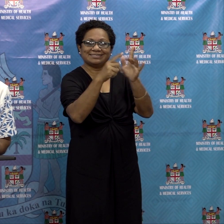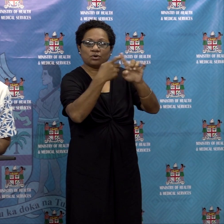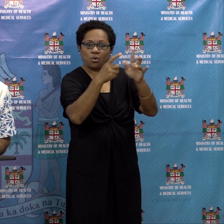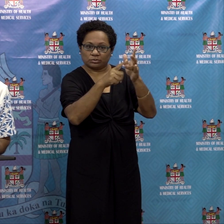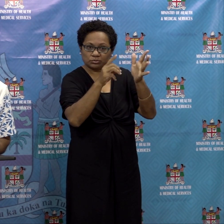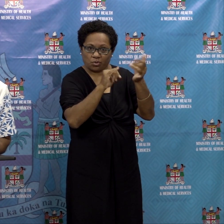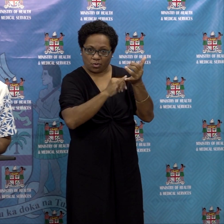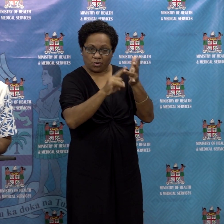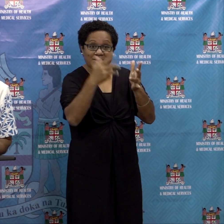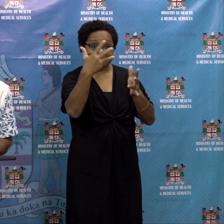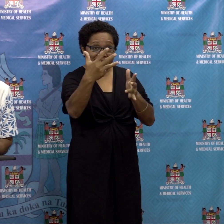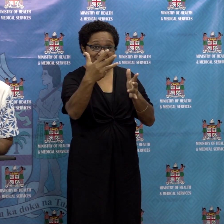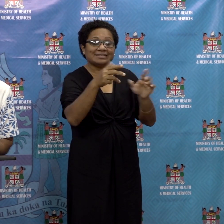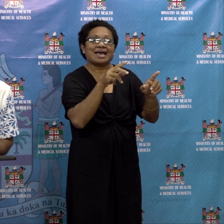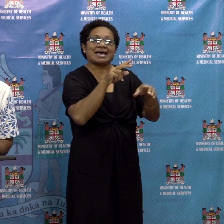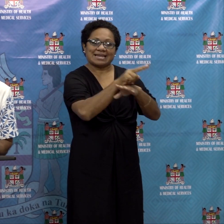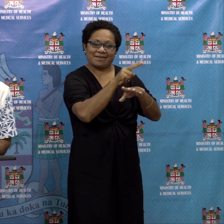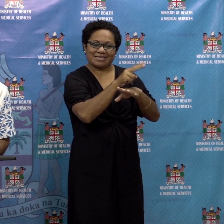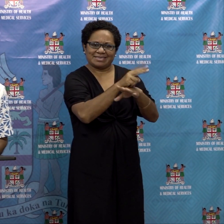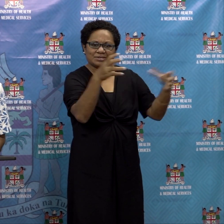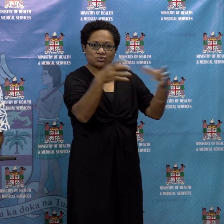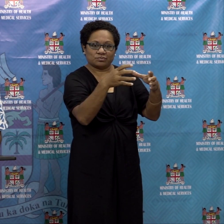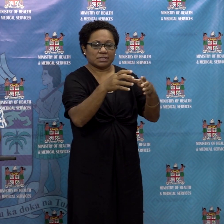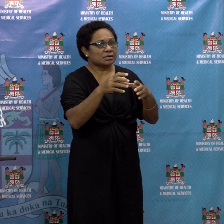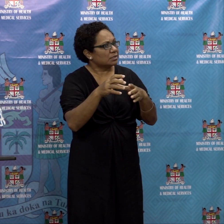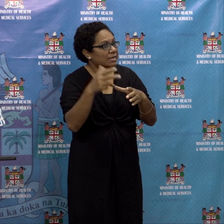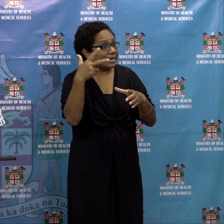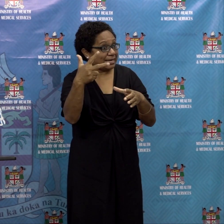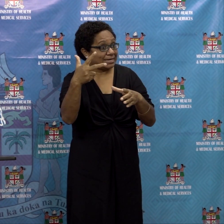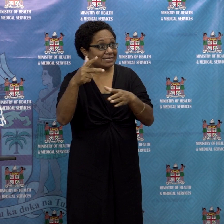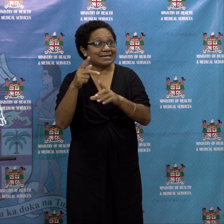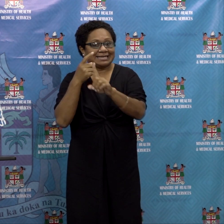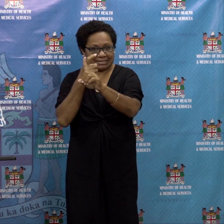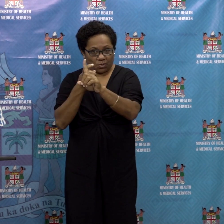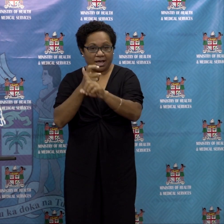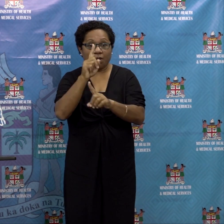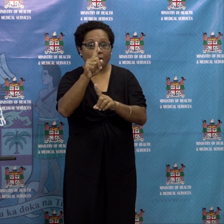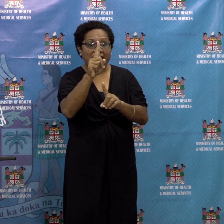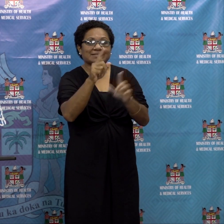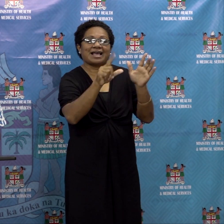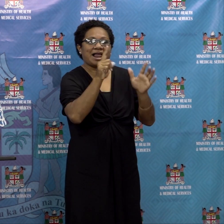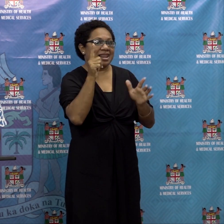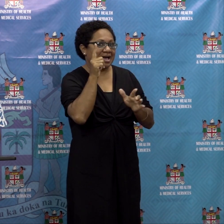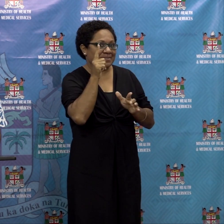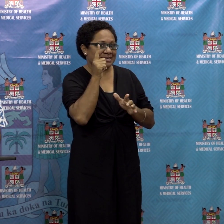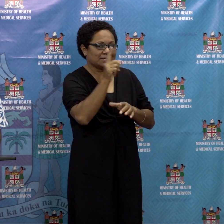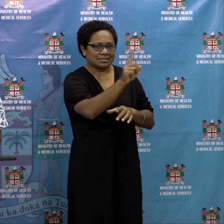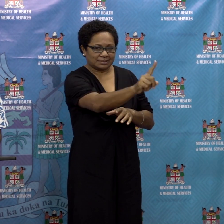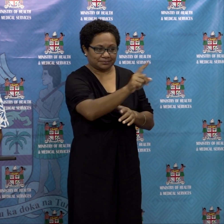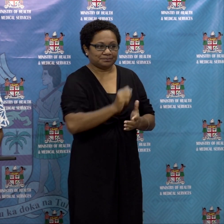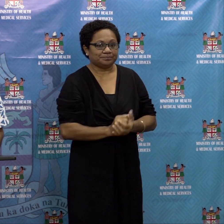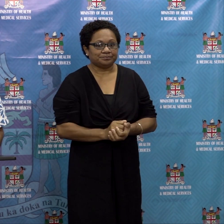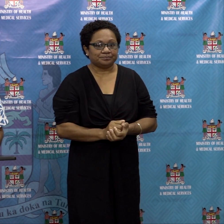cluster, of which 8 were in Kinoya and 1 is from Nandonima in Lami. We had 1